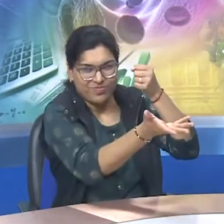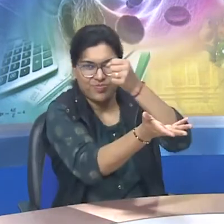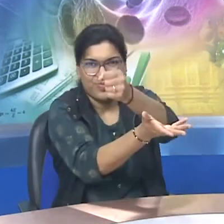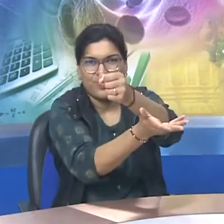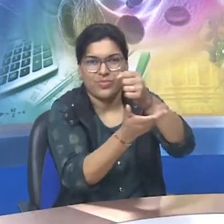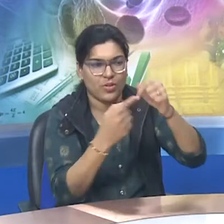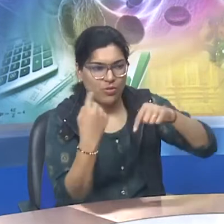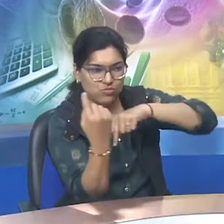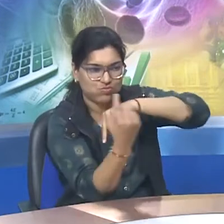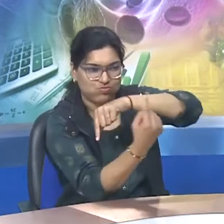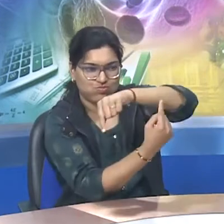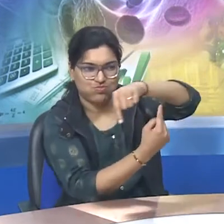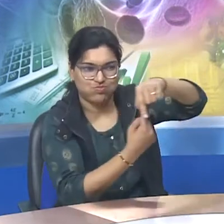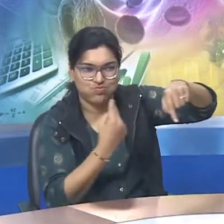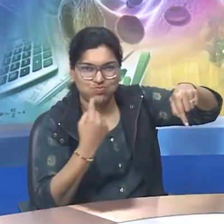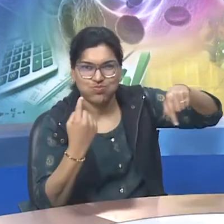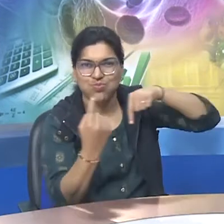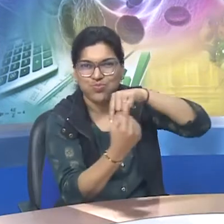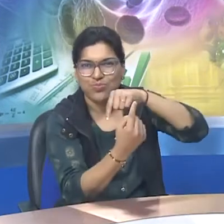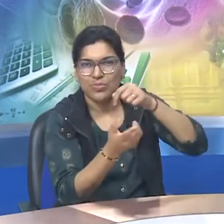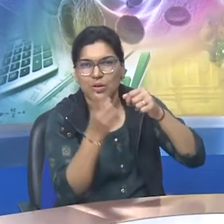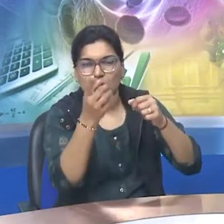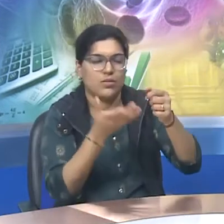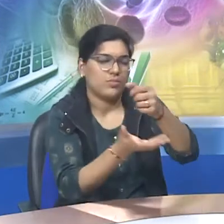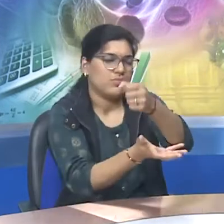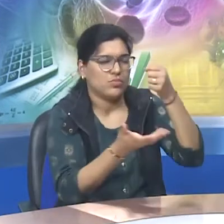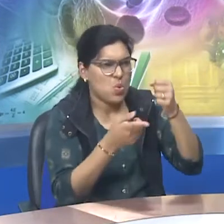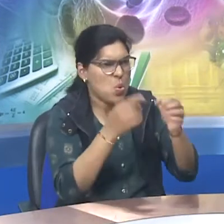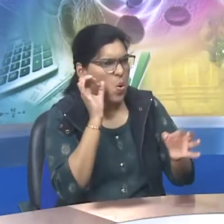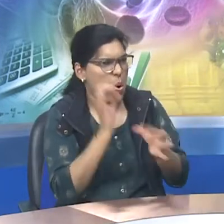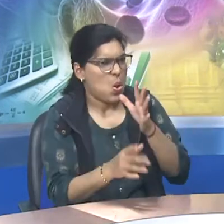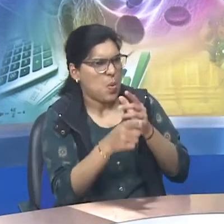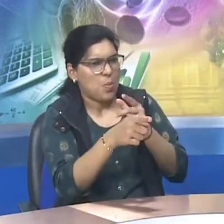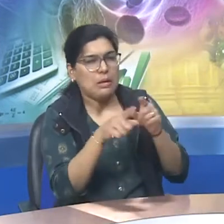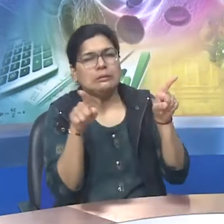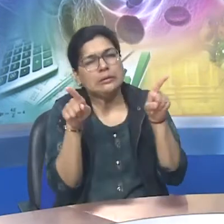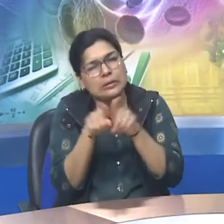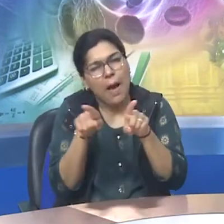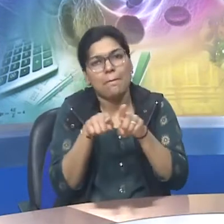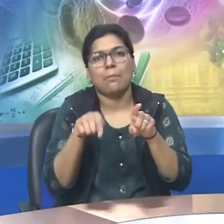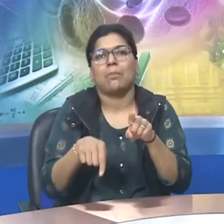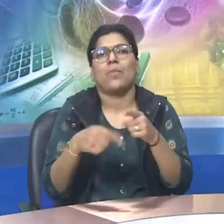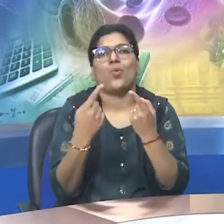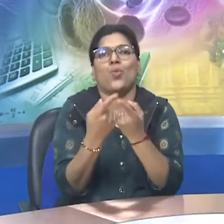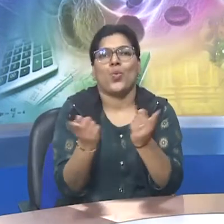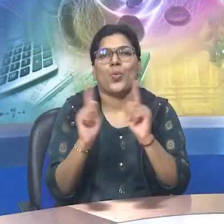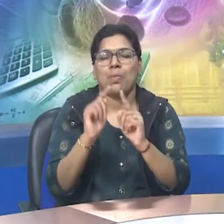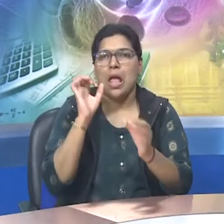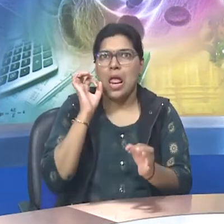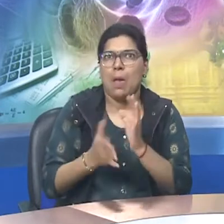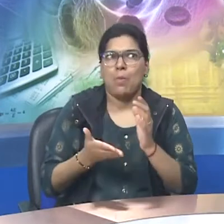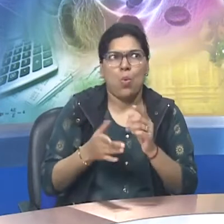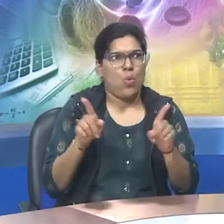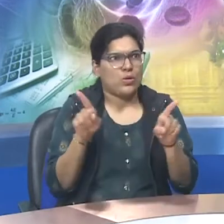where we keep some cakes, or sometimes we make pastries in